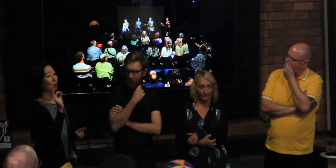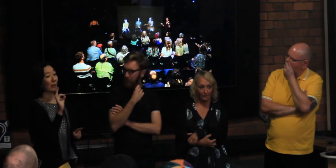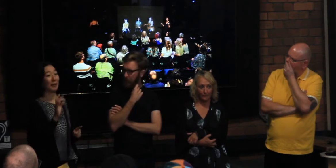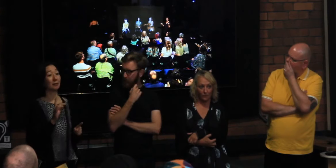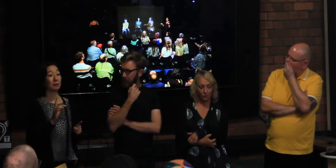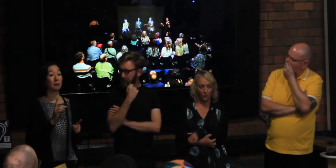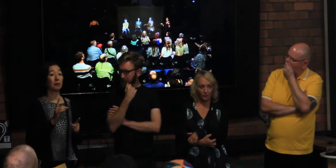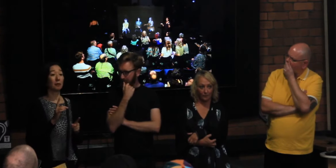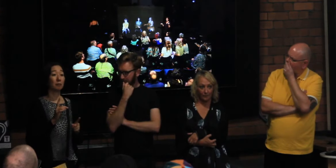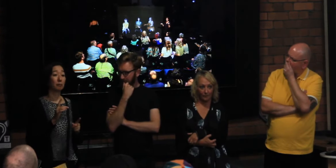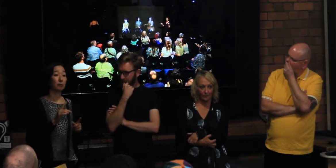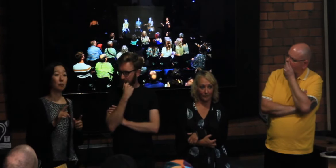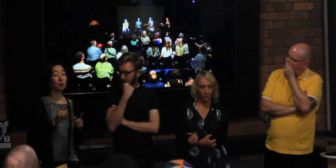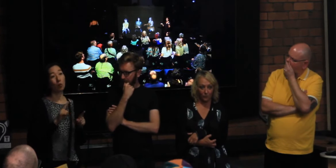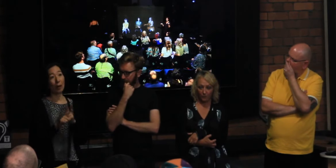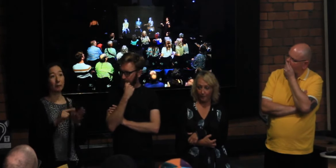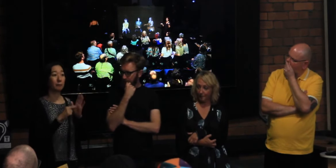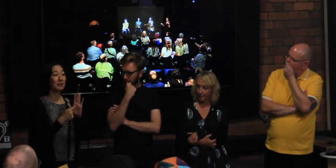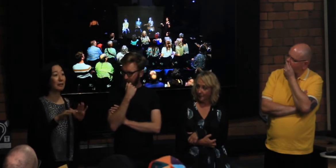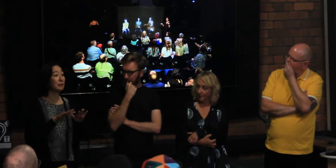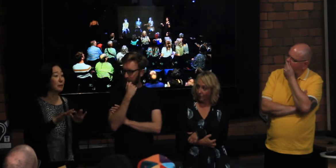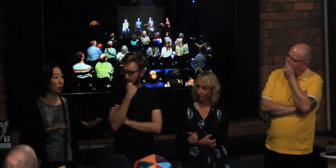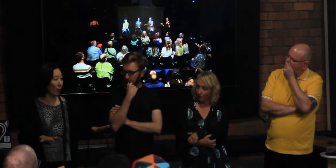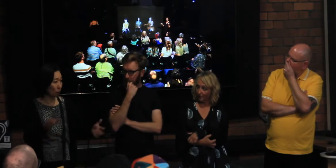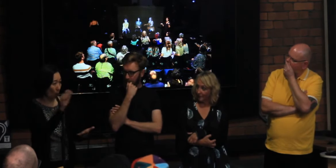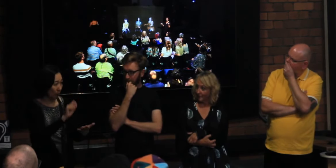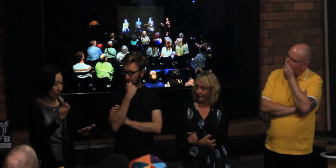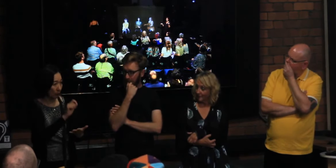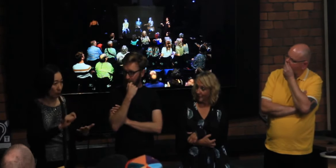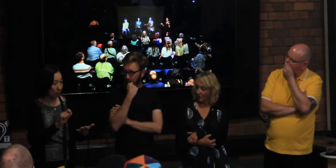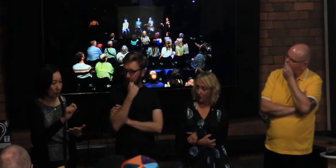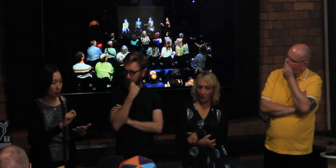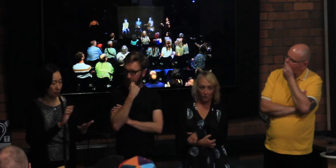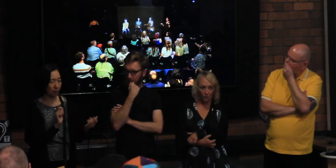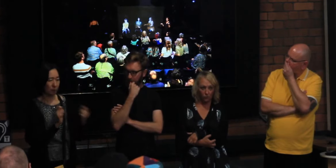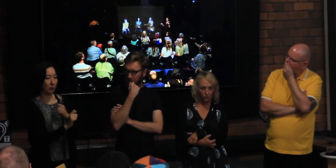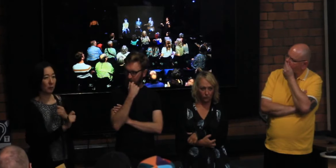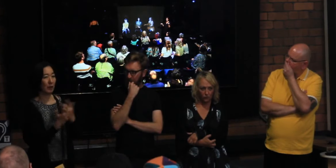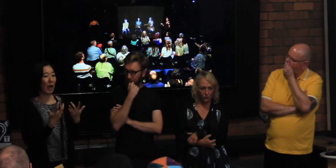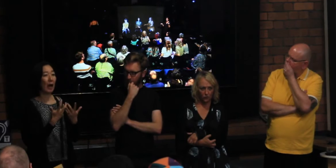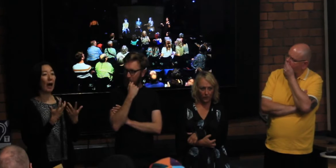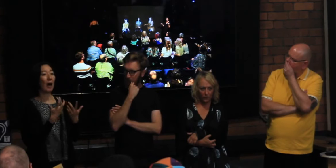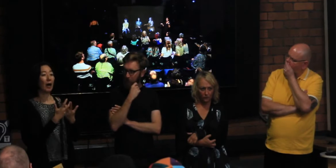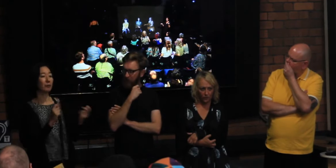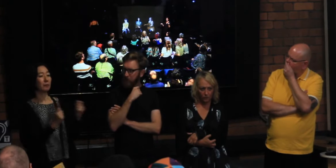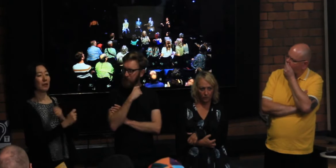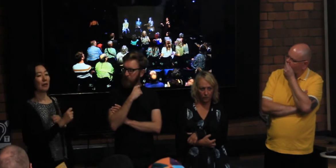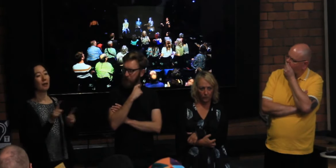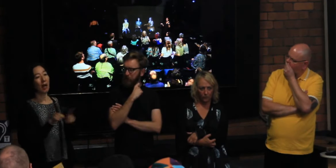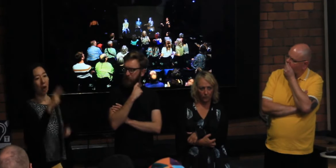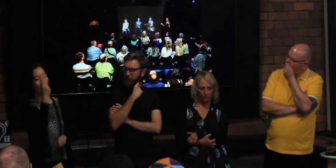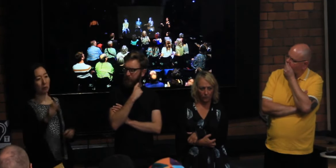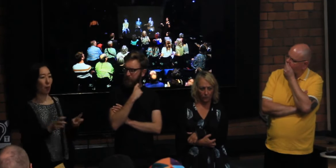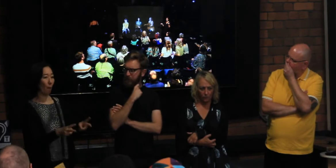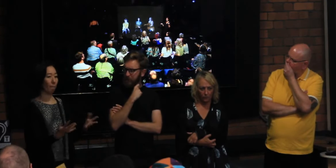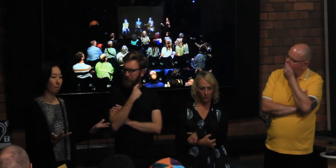directly. So what we had to do was think about how we could make that more abstract, by the use of children's drawings, for example,